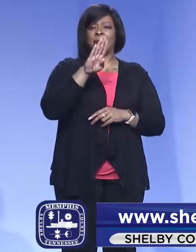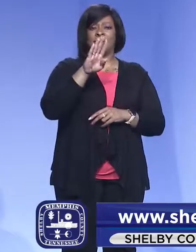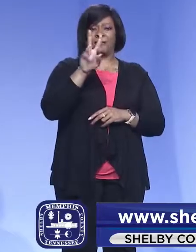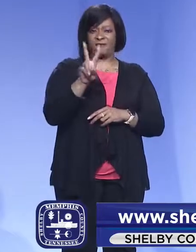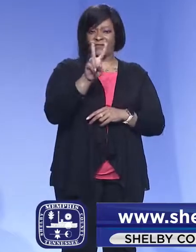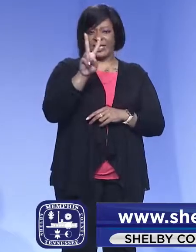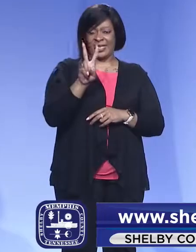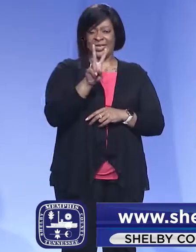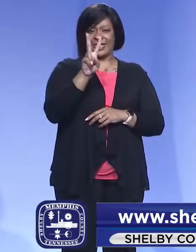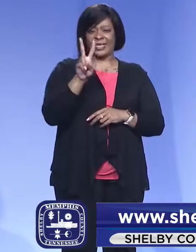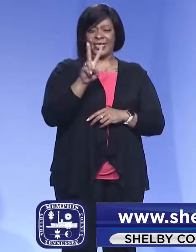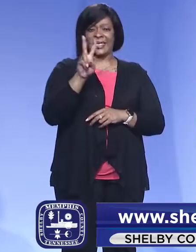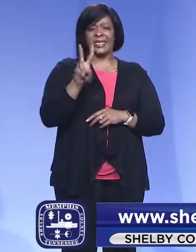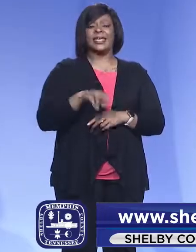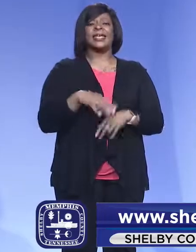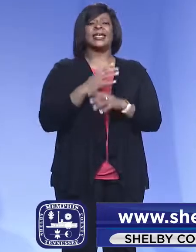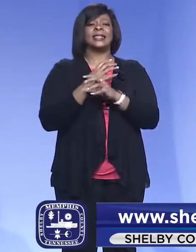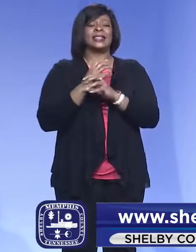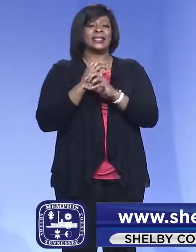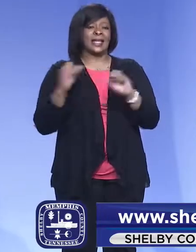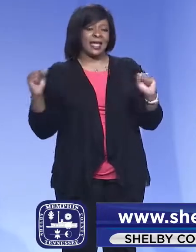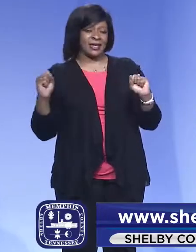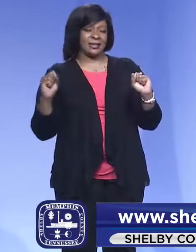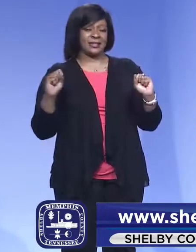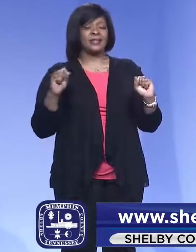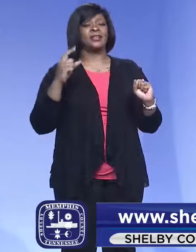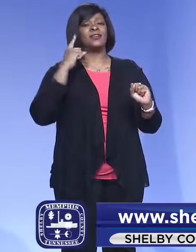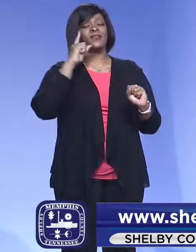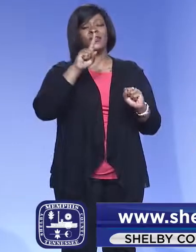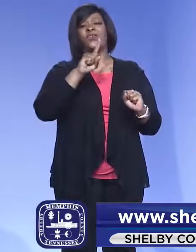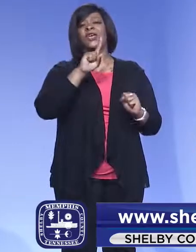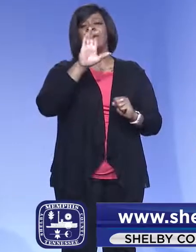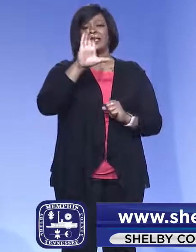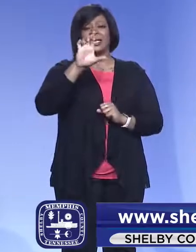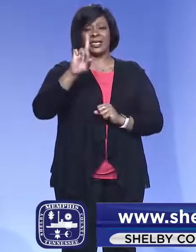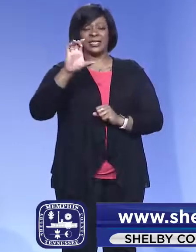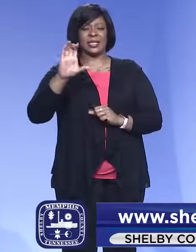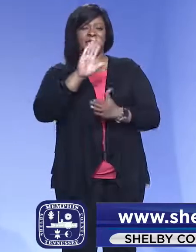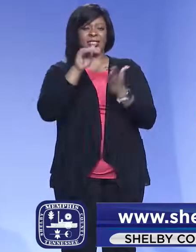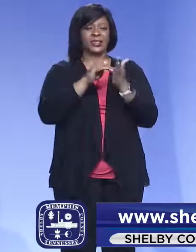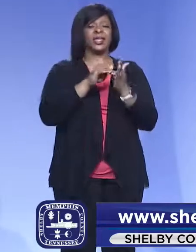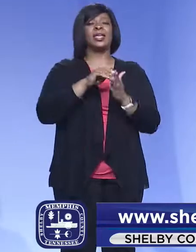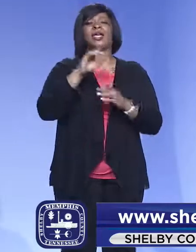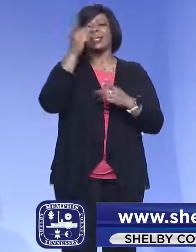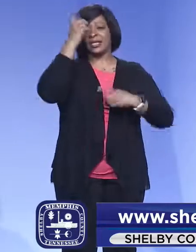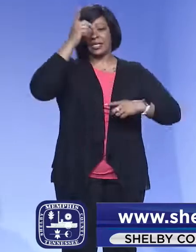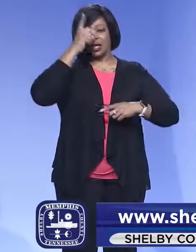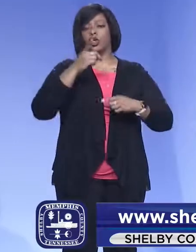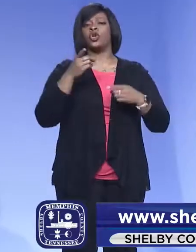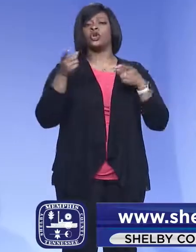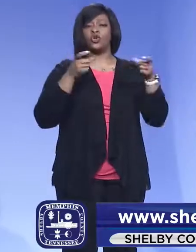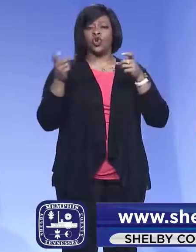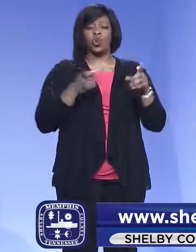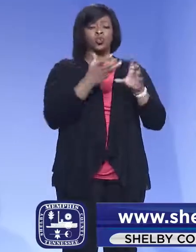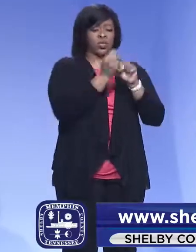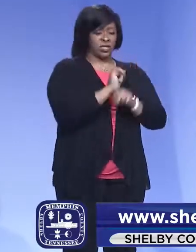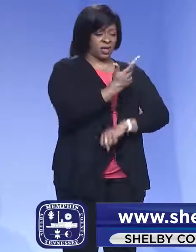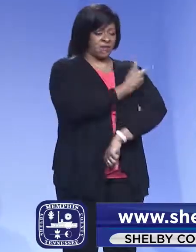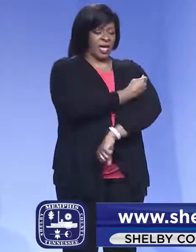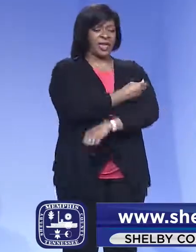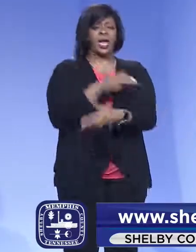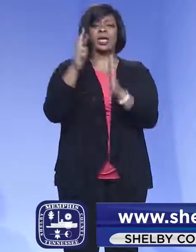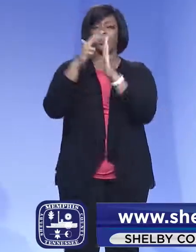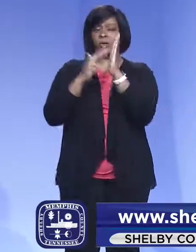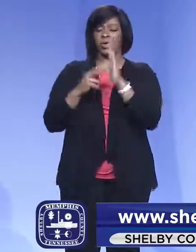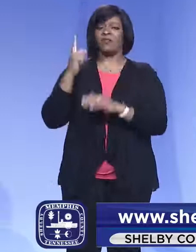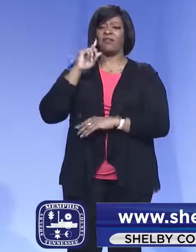victory or vaccine, safe, through the Centers for Disease Control. So the day that they receive their vaccine, they should sign up for